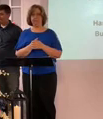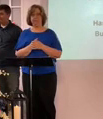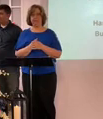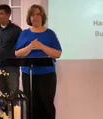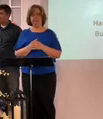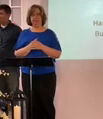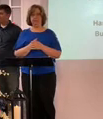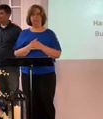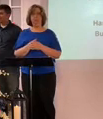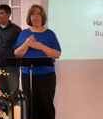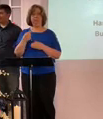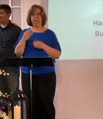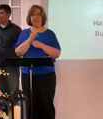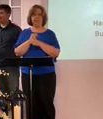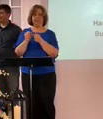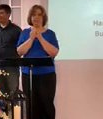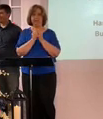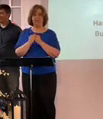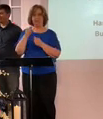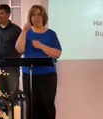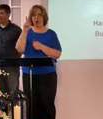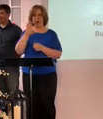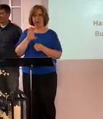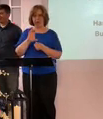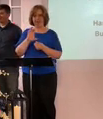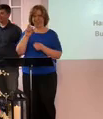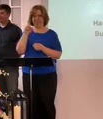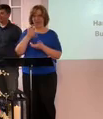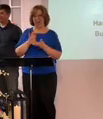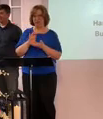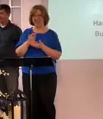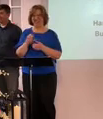We've been together like 100, so 20 years ago.